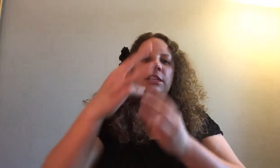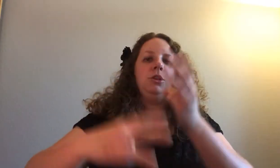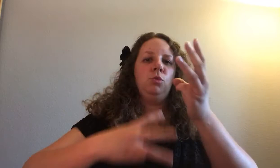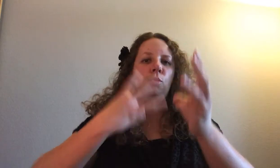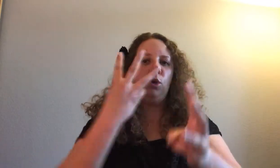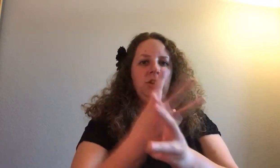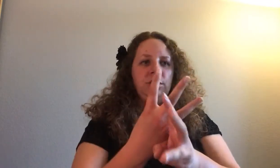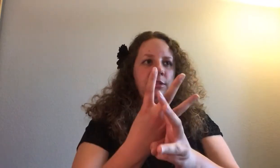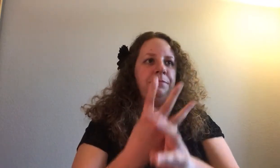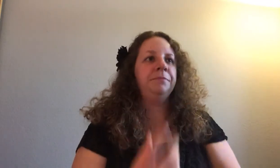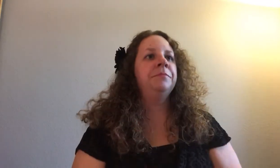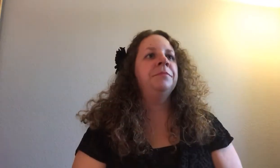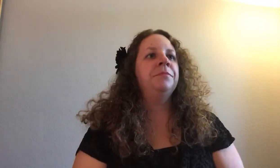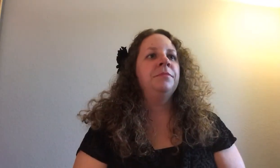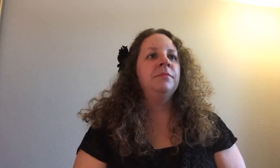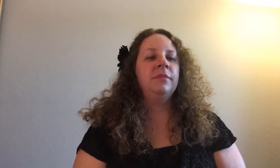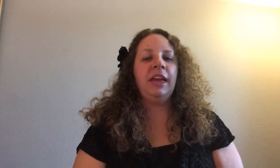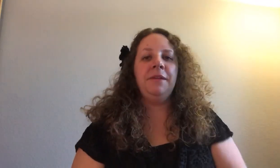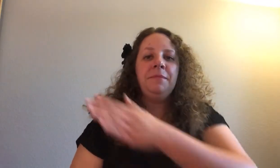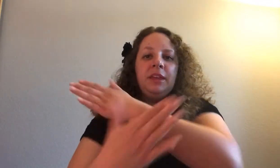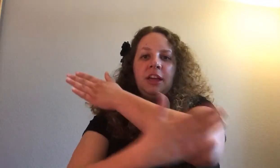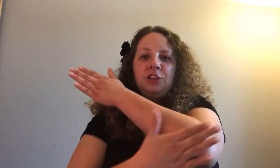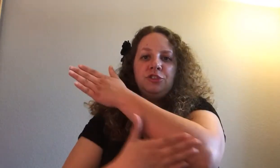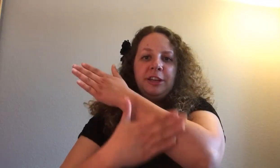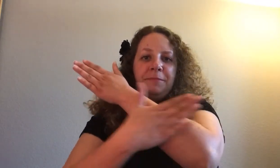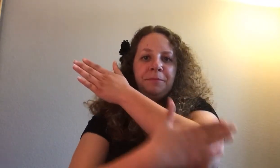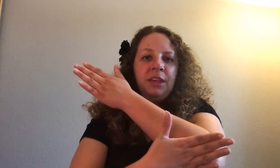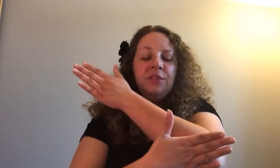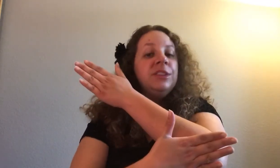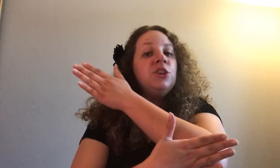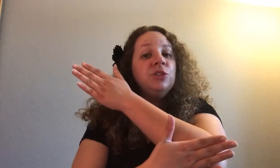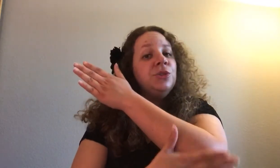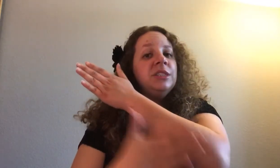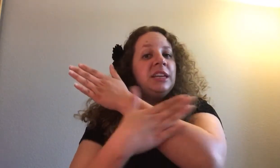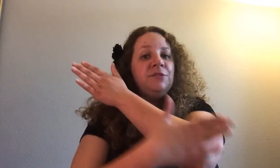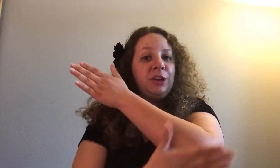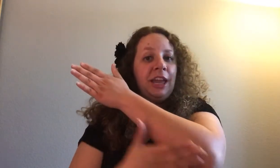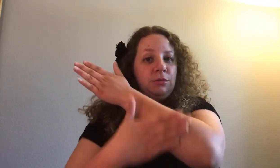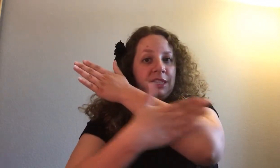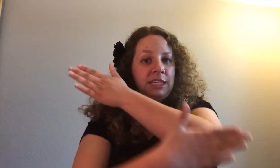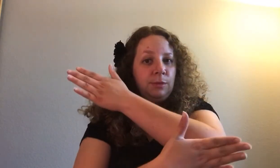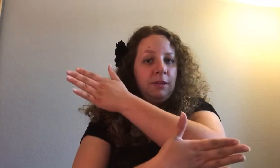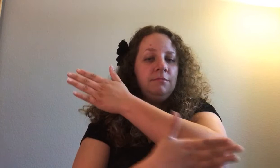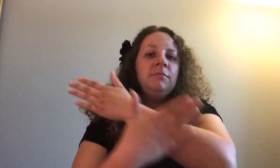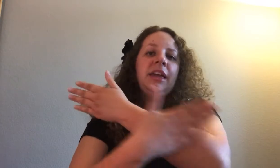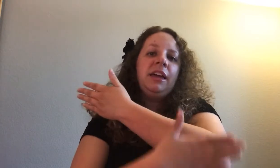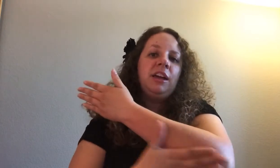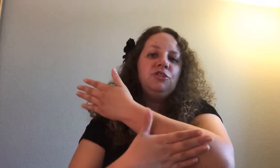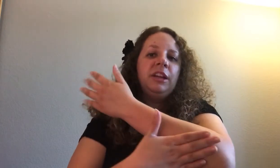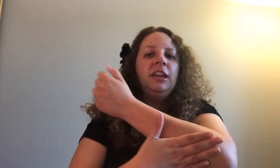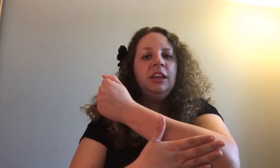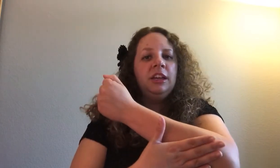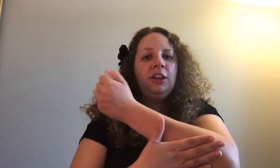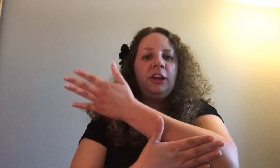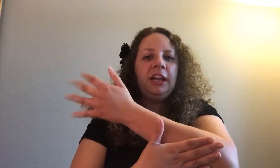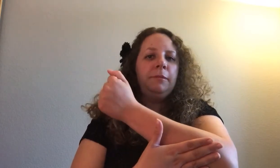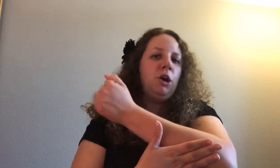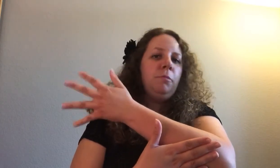see world, okay? Country. This is also the sign for county as well, okay? Country, your hand can be open